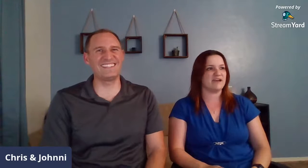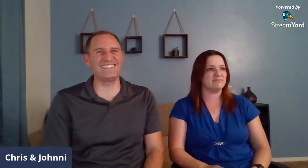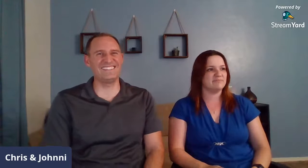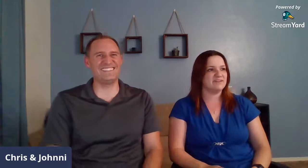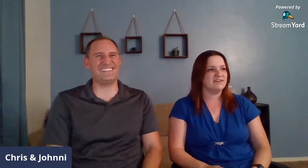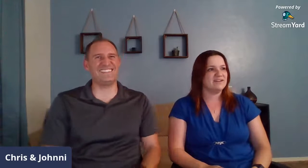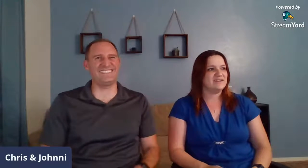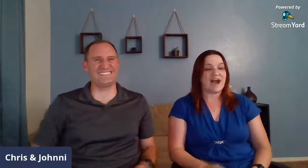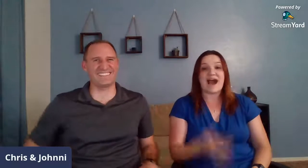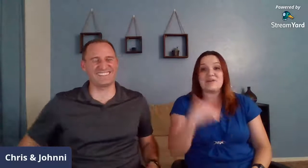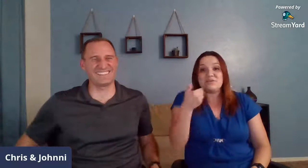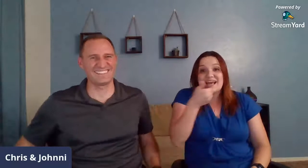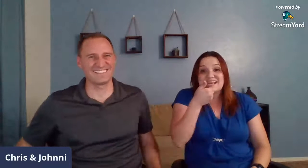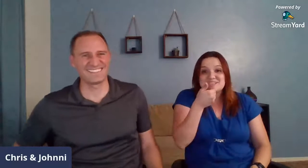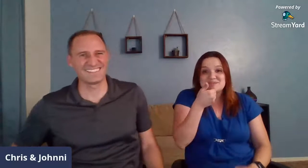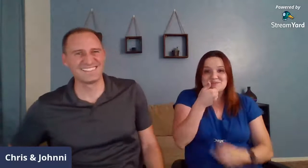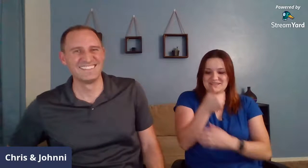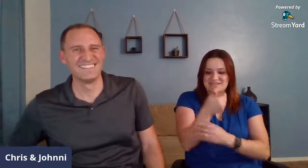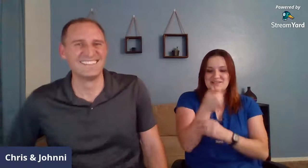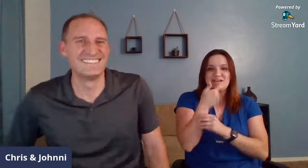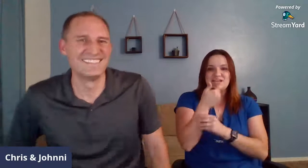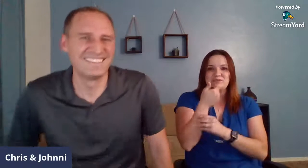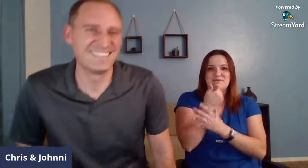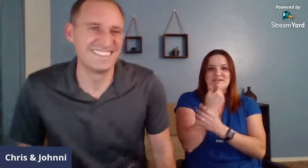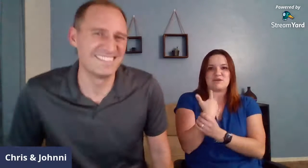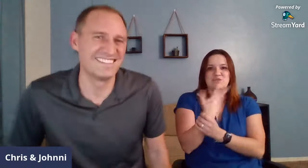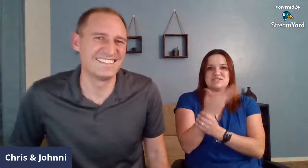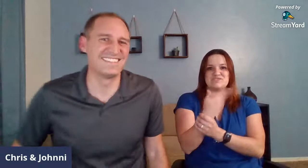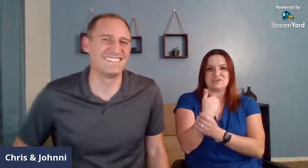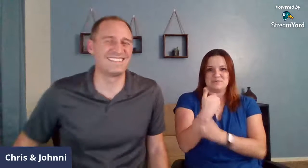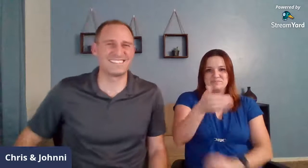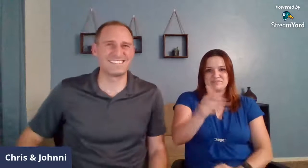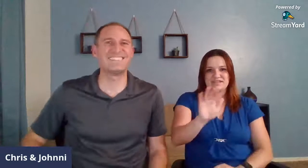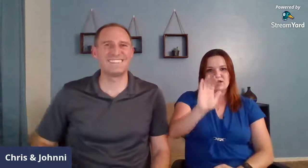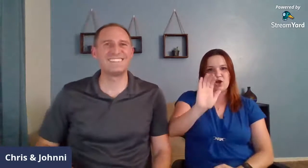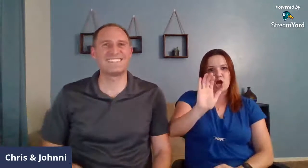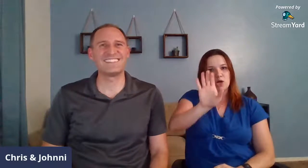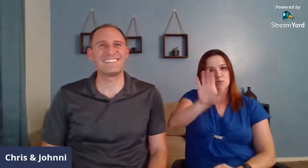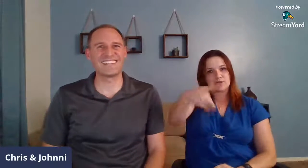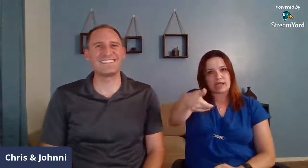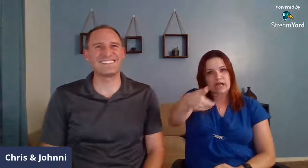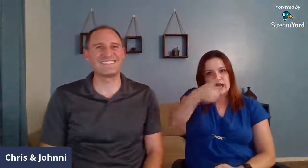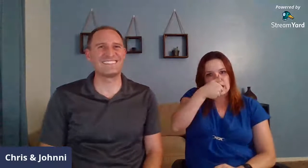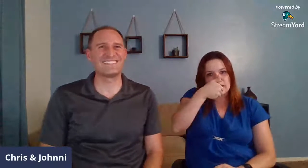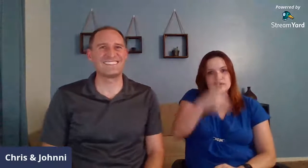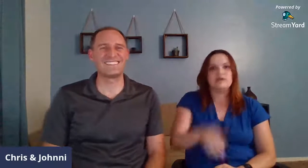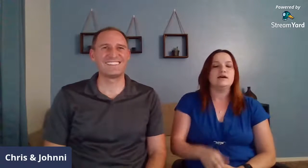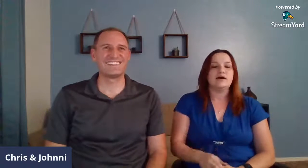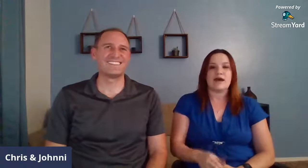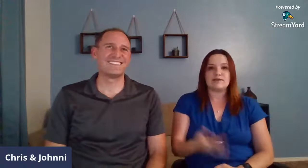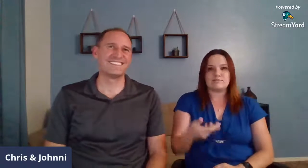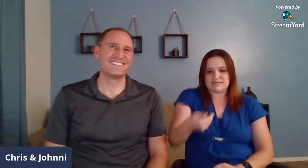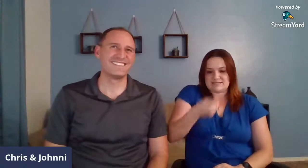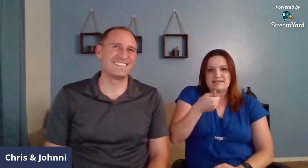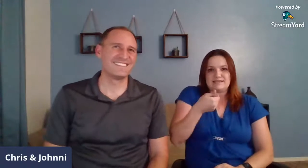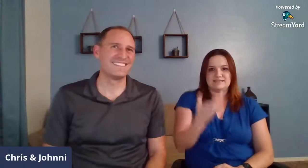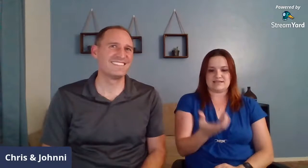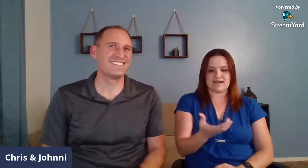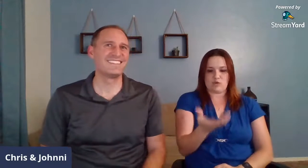"Okay." I don't like this one because I don't like the way it makes my wrist feel. It's like all awkward. Yeah. You're like, huh? I don't eat pizza like this. I hold